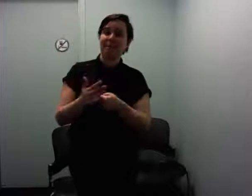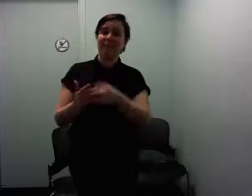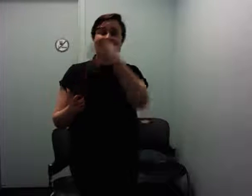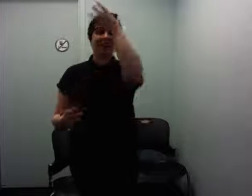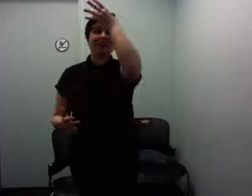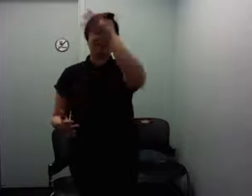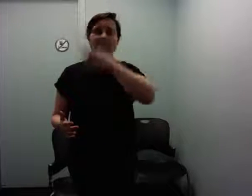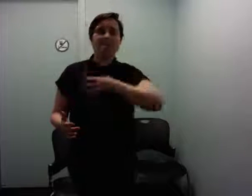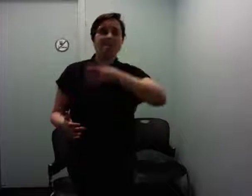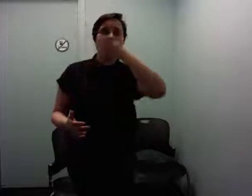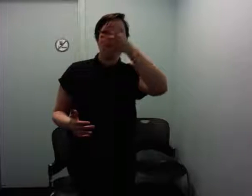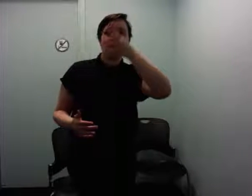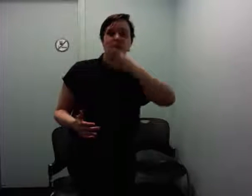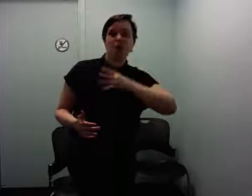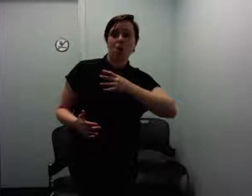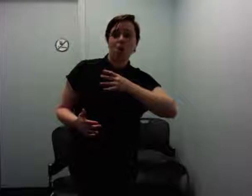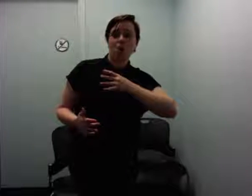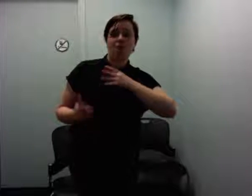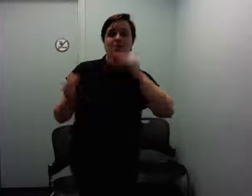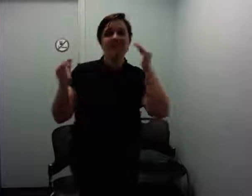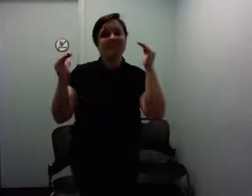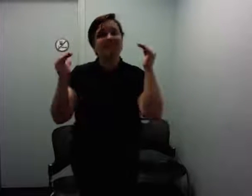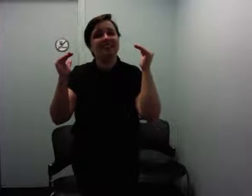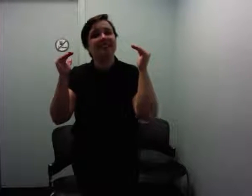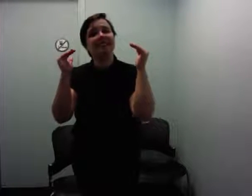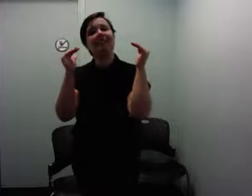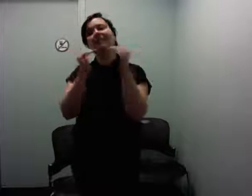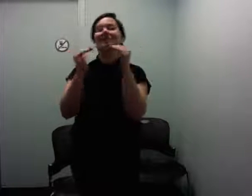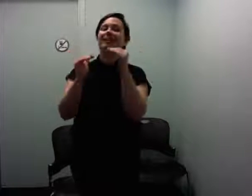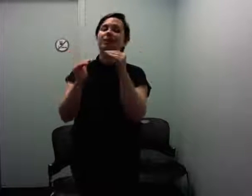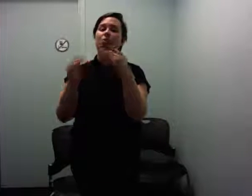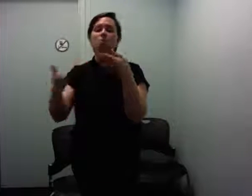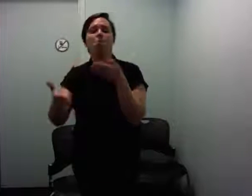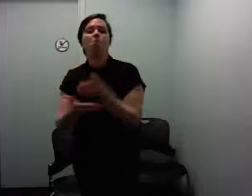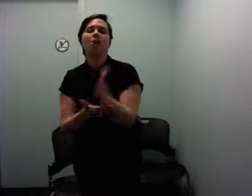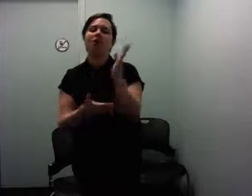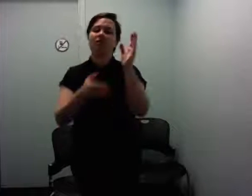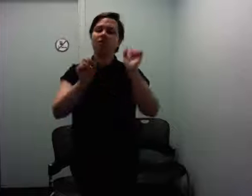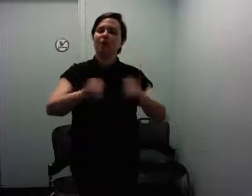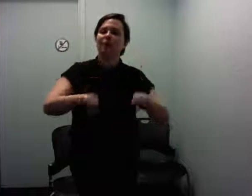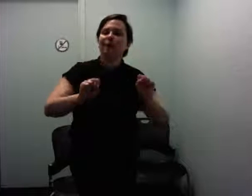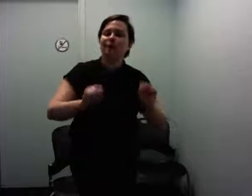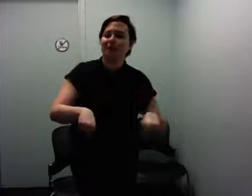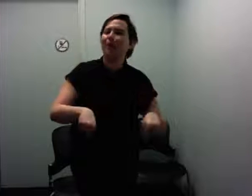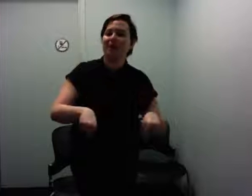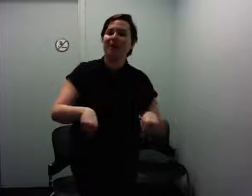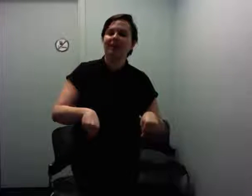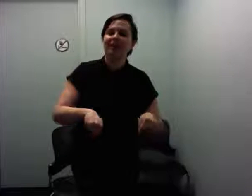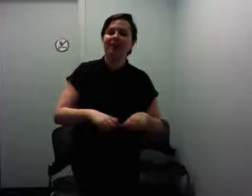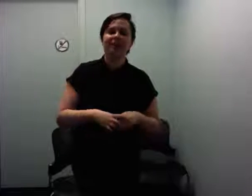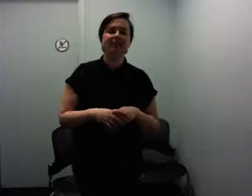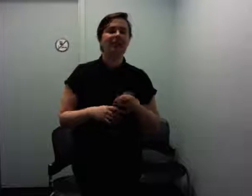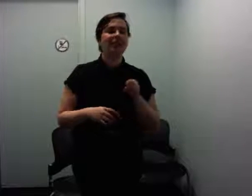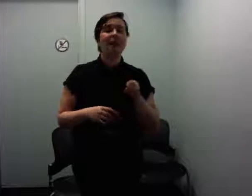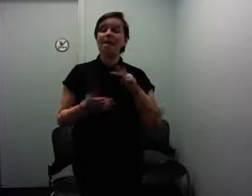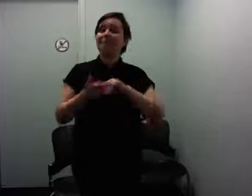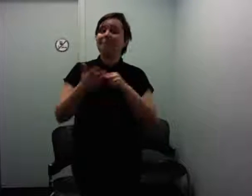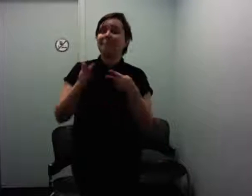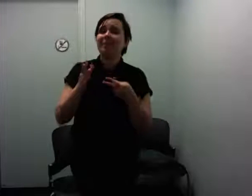equal rights and opportunities. It is the theory of the political, economic,